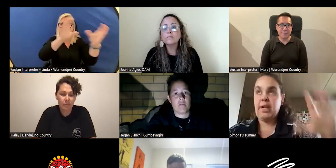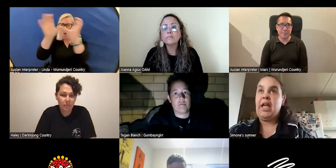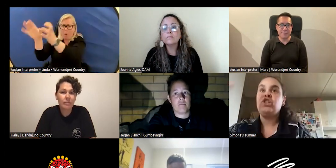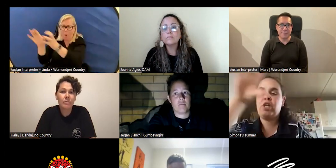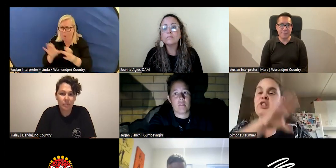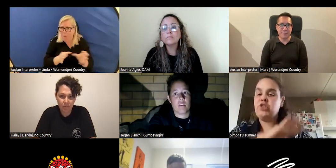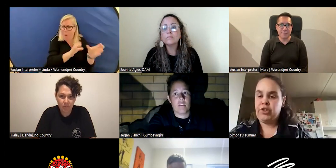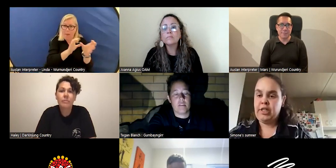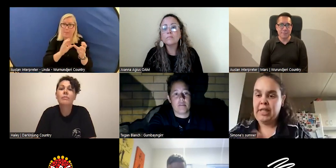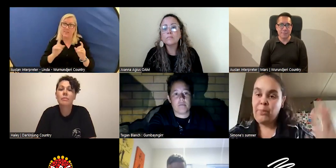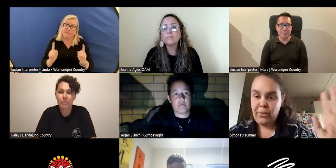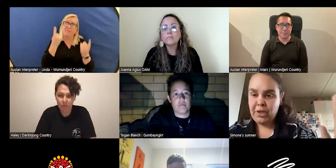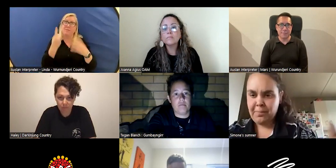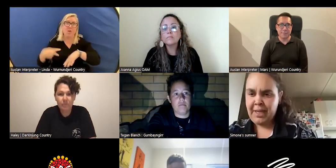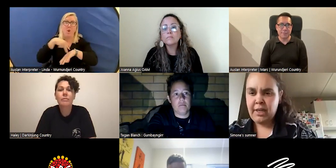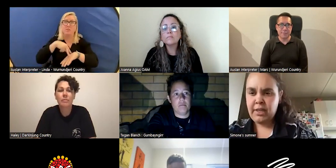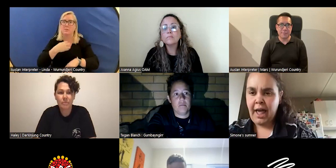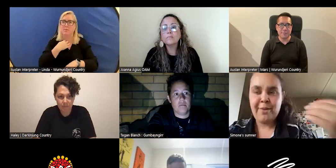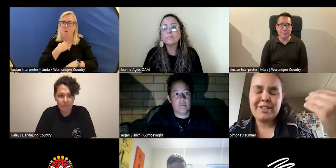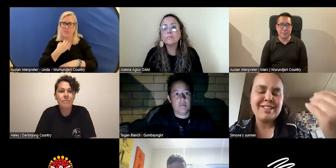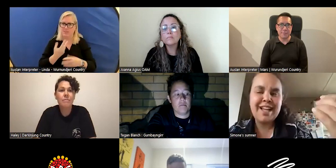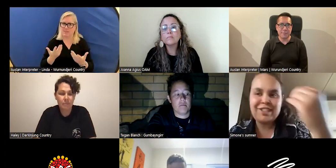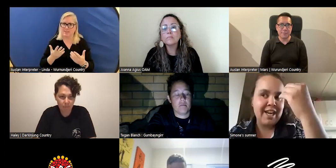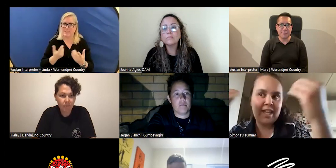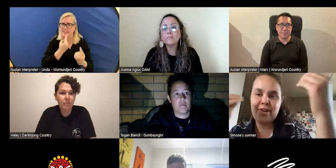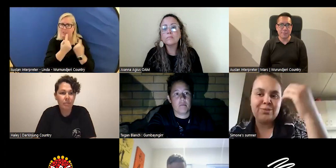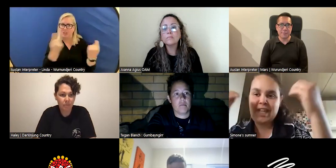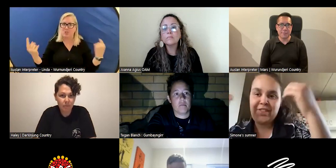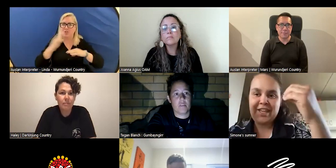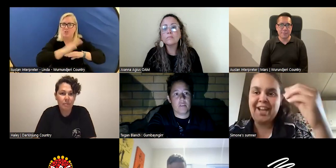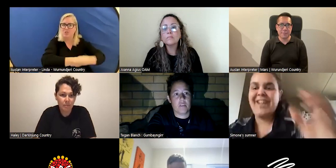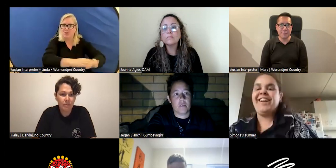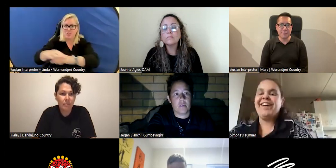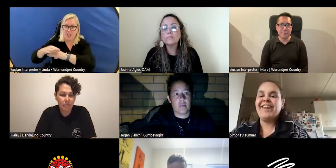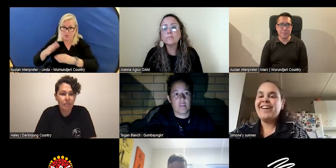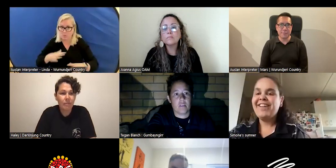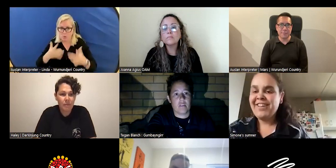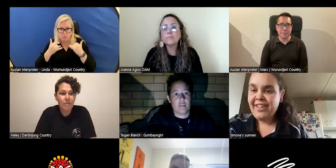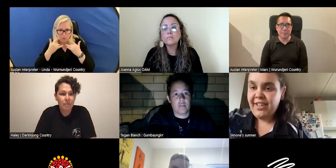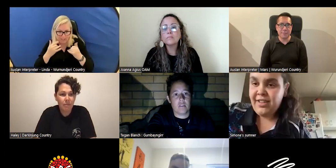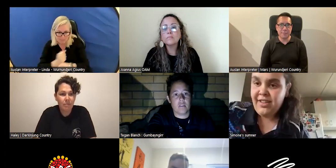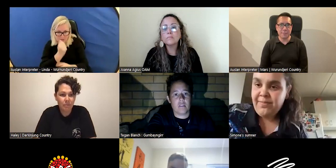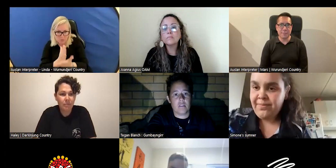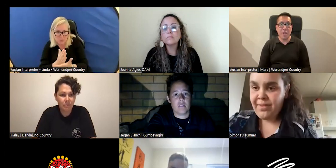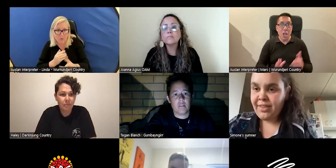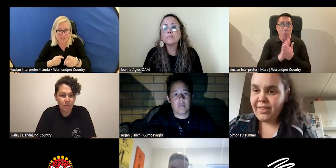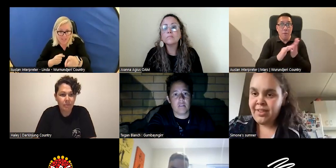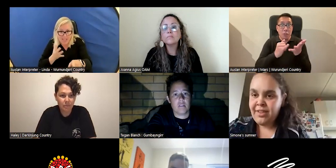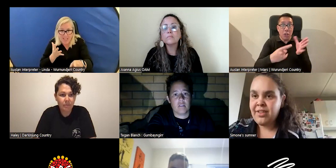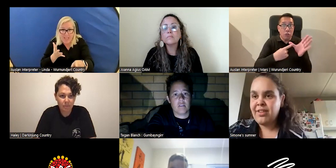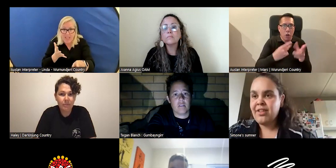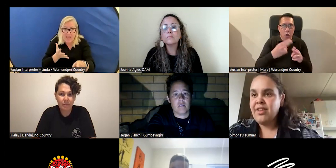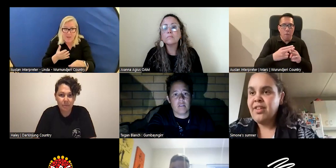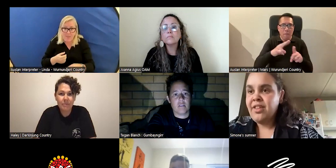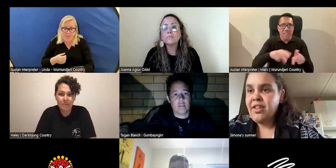voice in each country. Is that what you mean? I would just trying to get it all together. Yeah. You mean for South Australia or for the